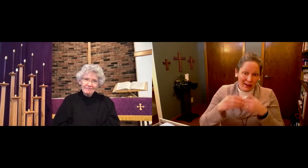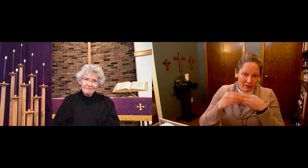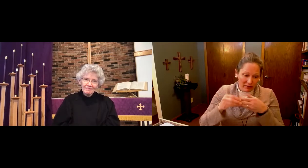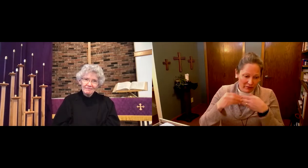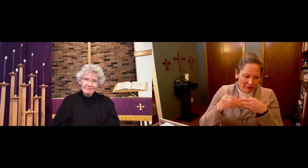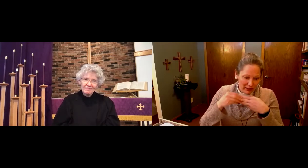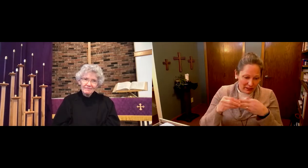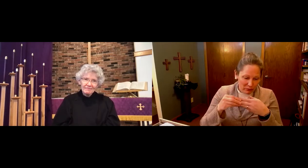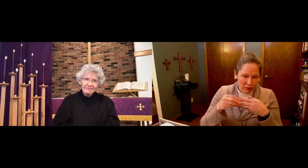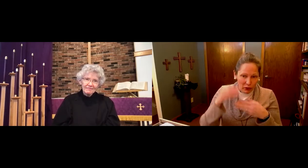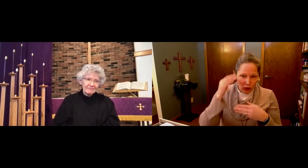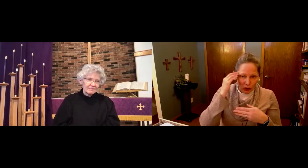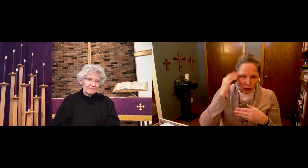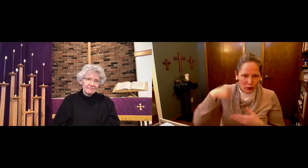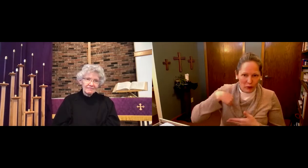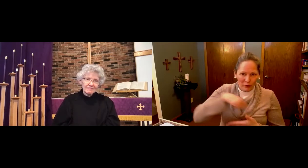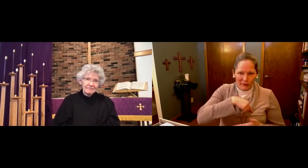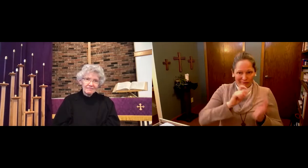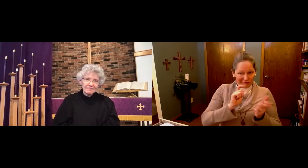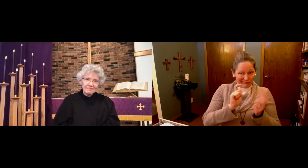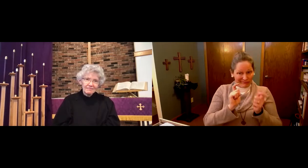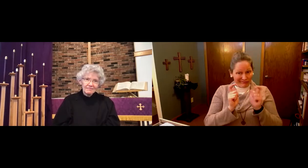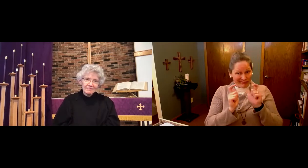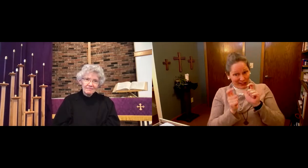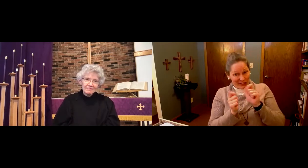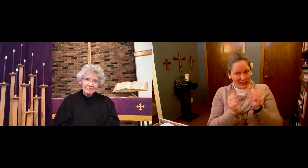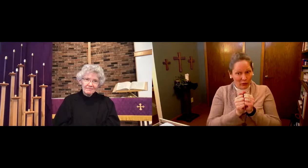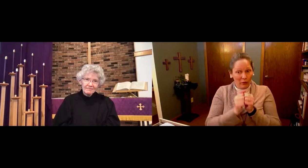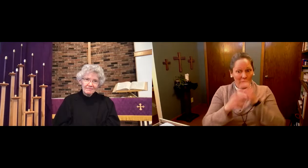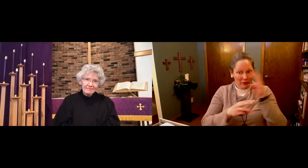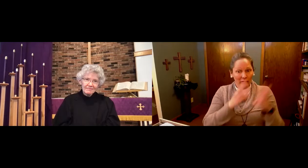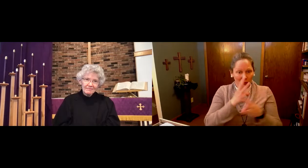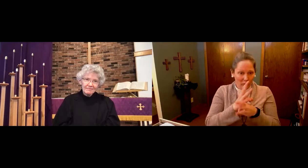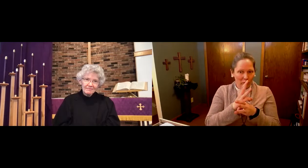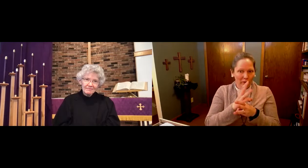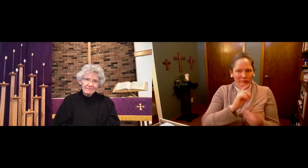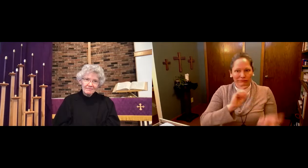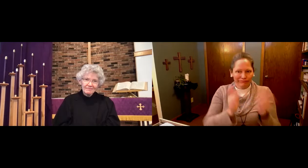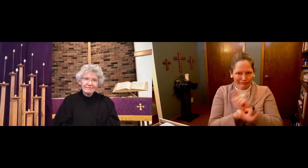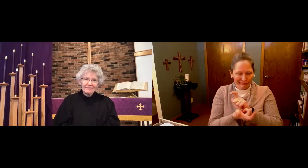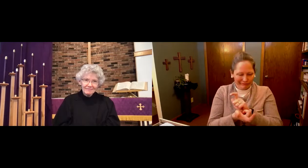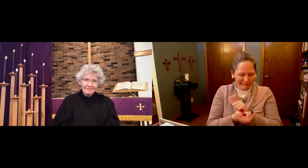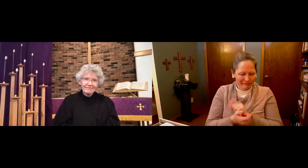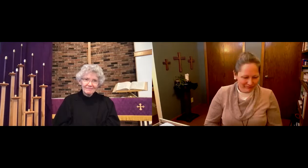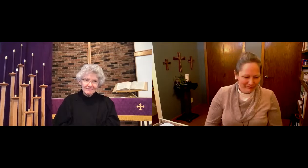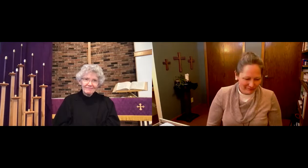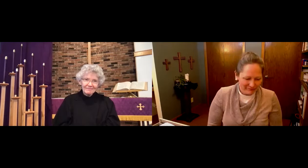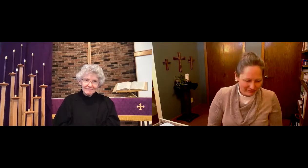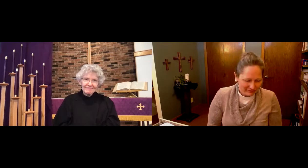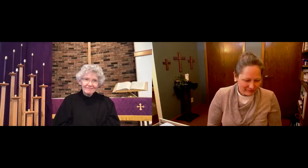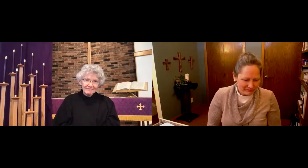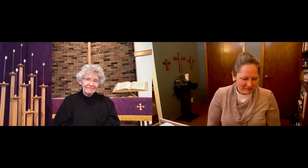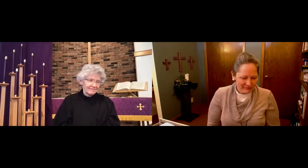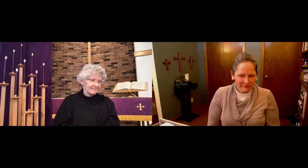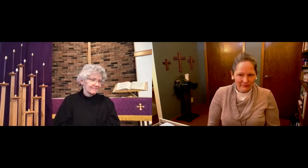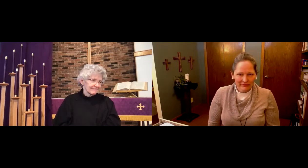Actually, it feels comforting to keep our traditions, and we need to be flexible to adjust to the changes in the